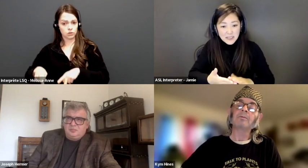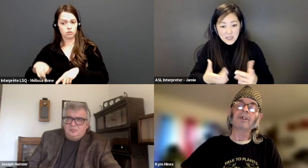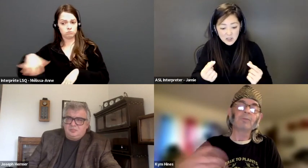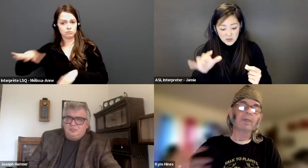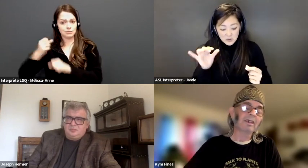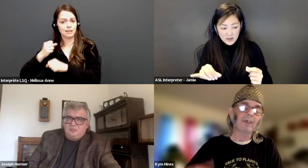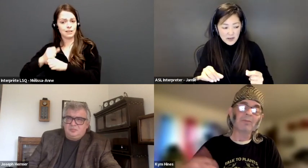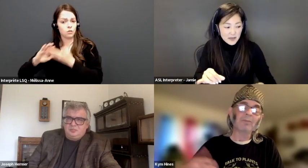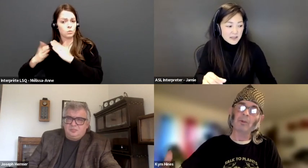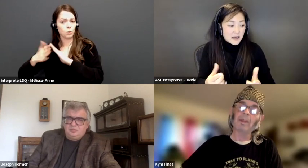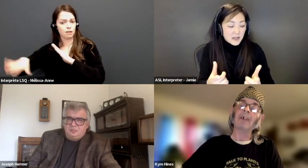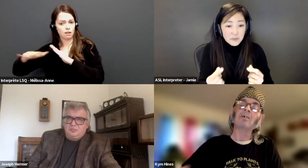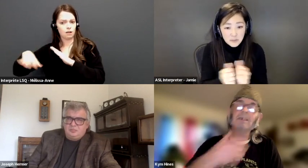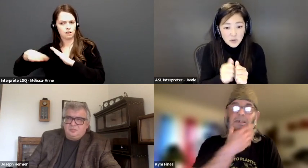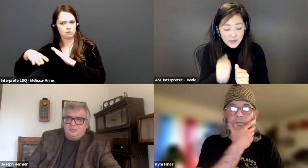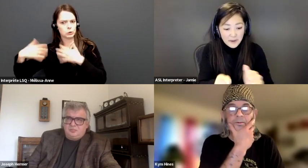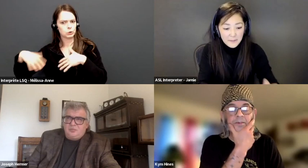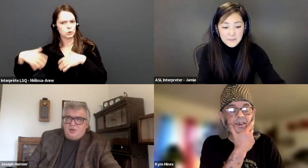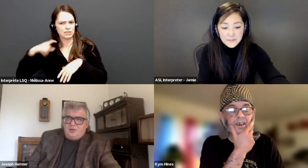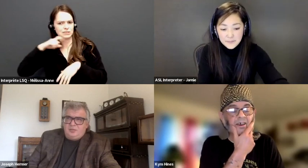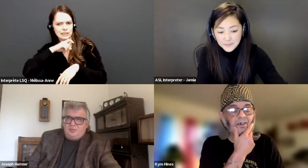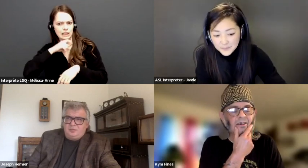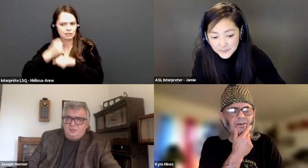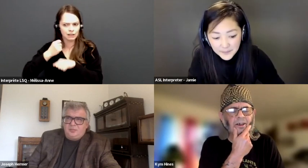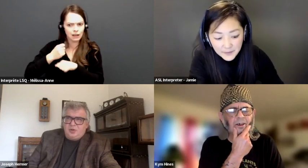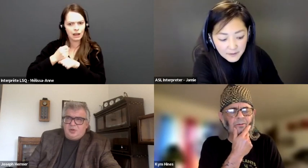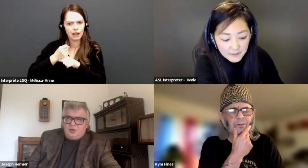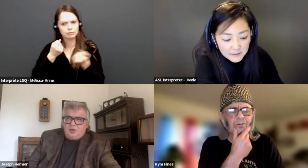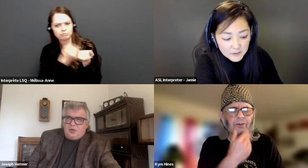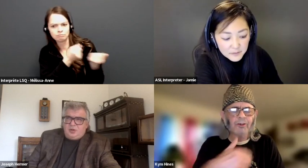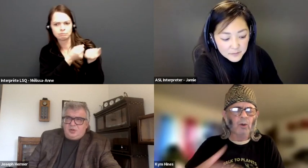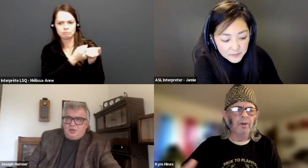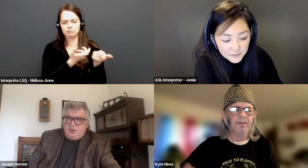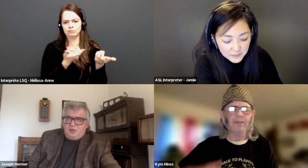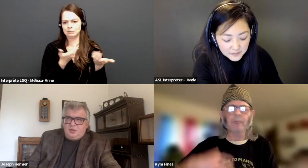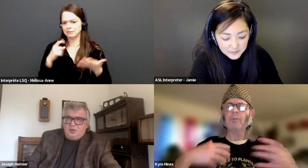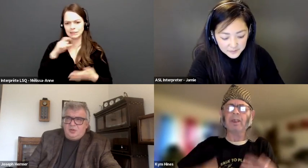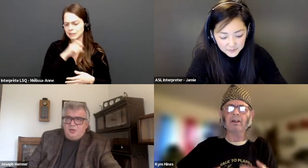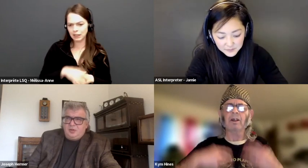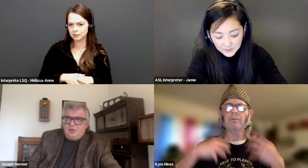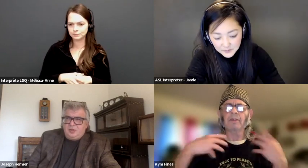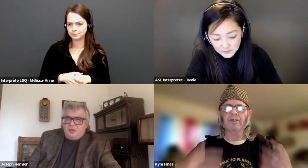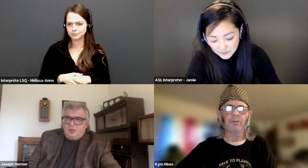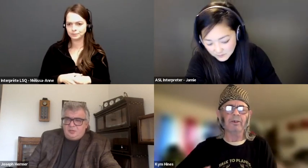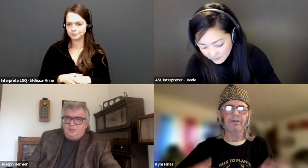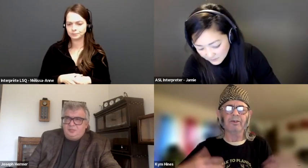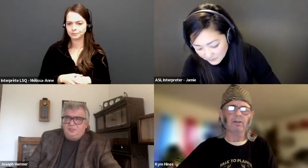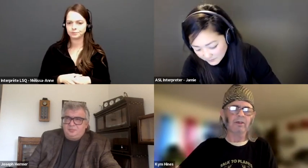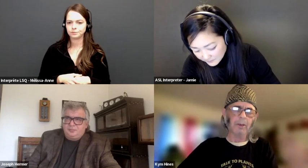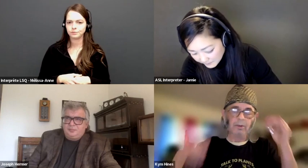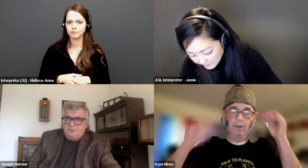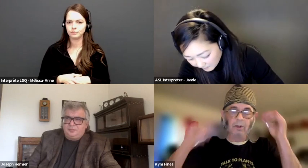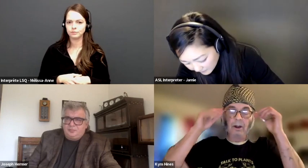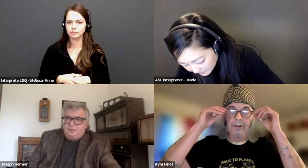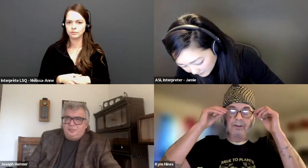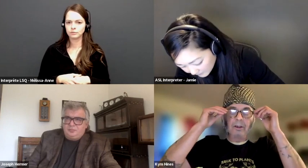them has been a bit of a battle. And you spoke about this. I'm a peer, I'm lived experience. A lot of